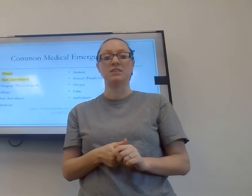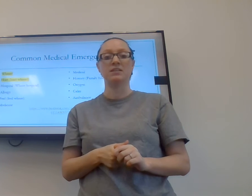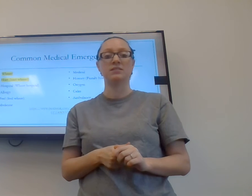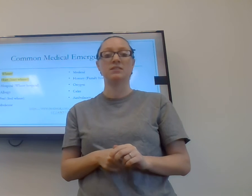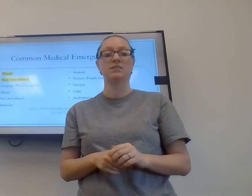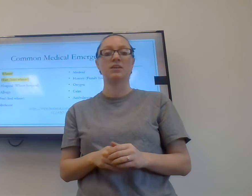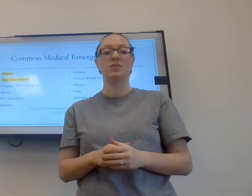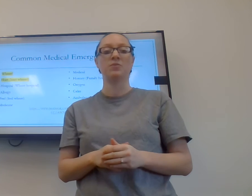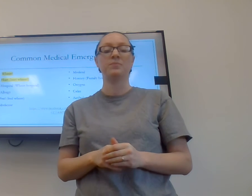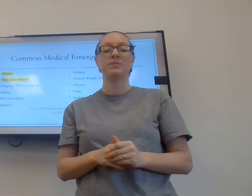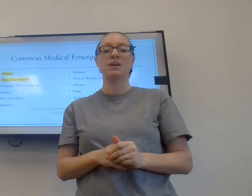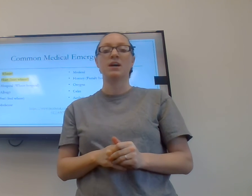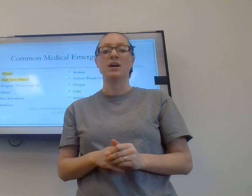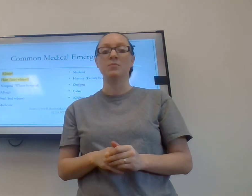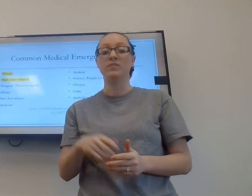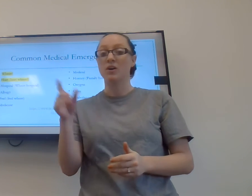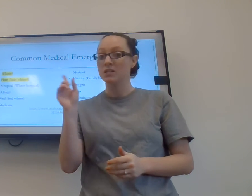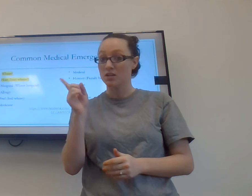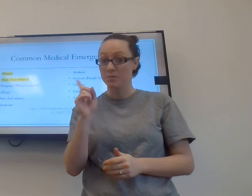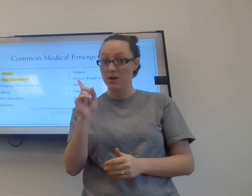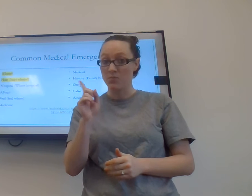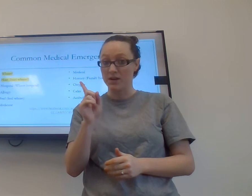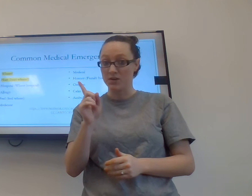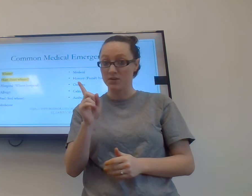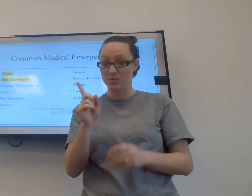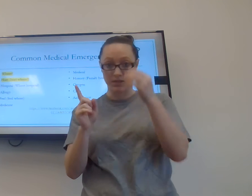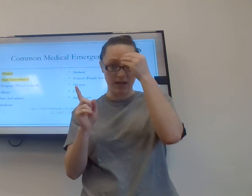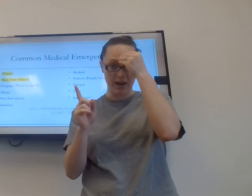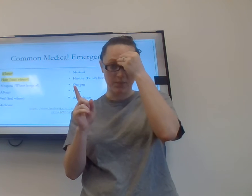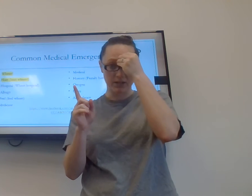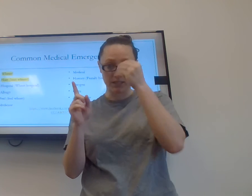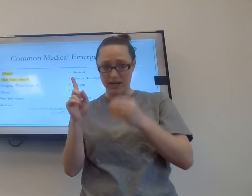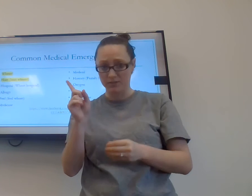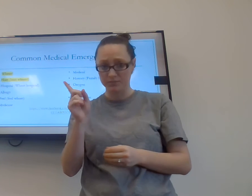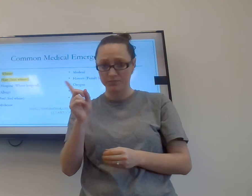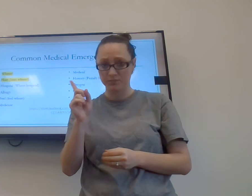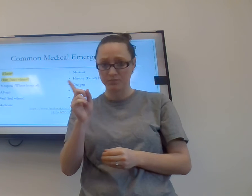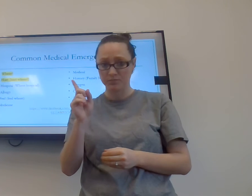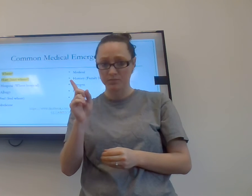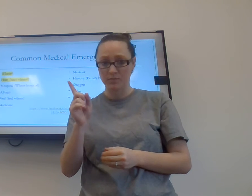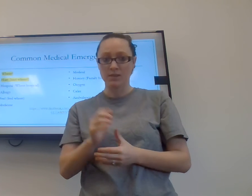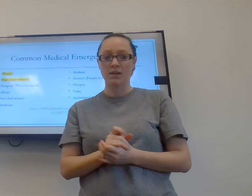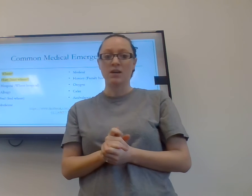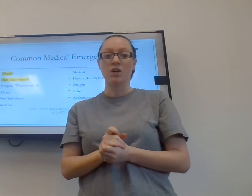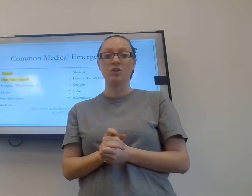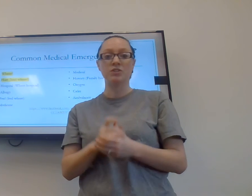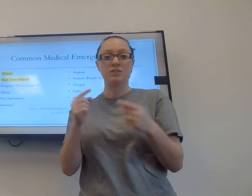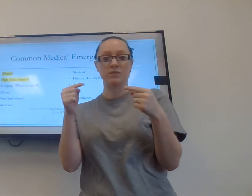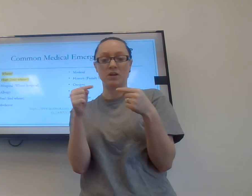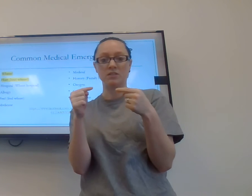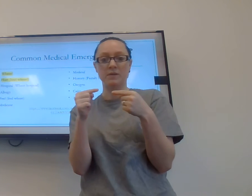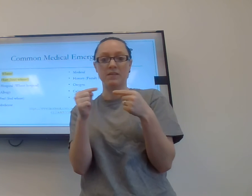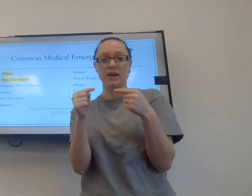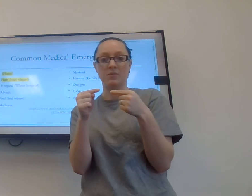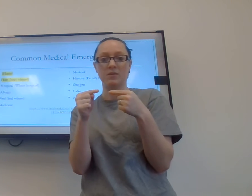things. So we've already talked about where with the eyebrows down. Hurt, we talked about that one